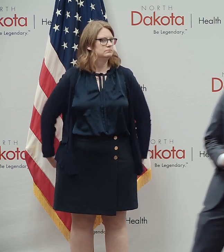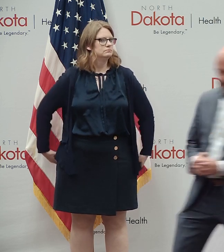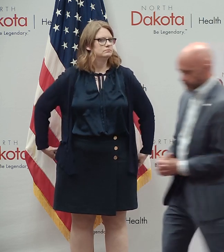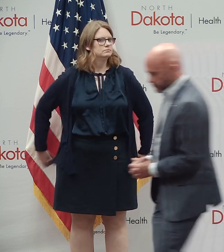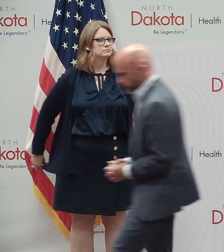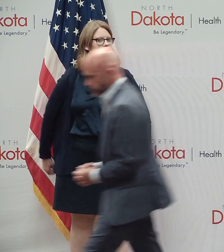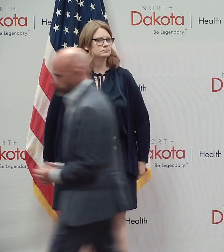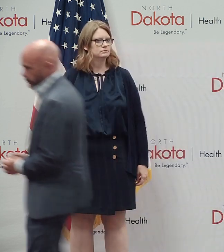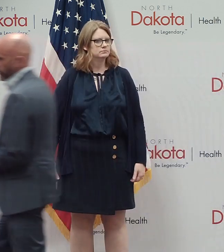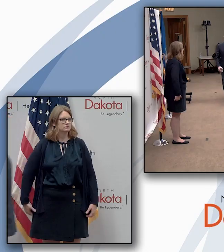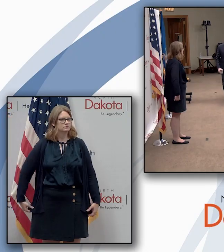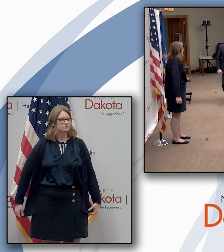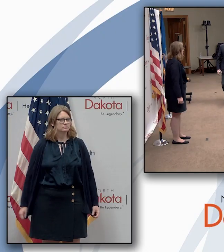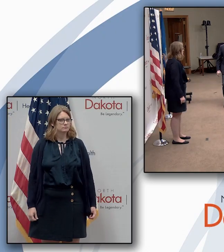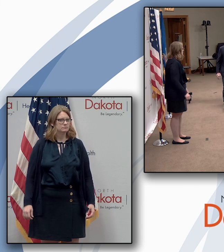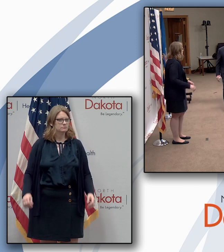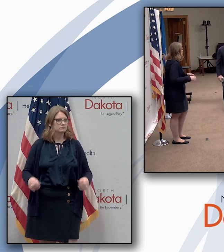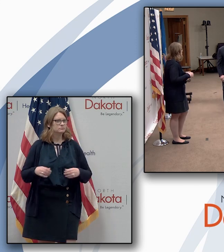Thanks.